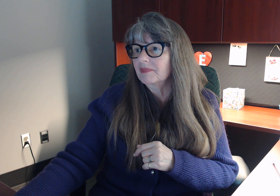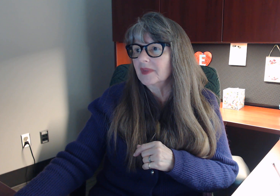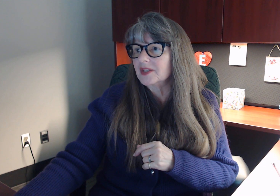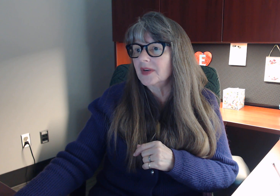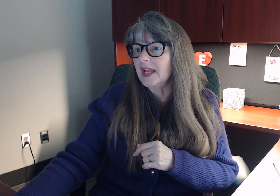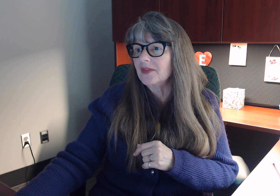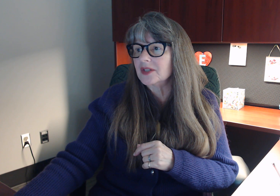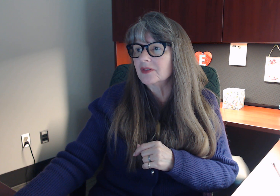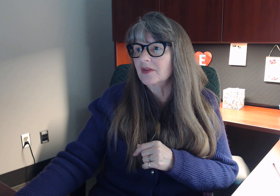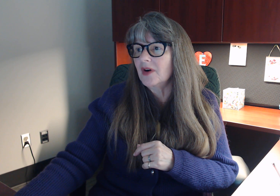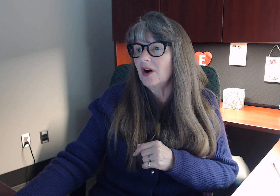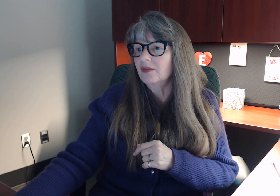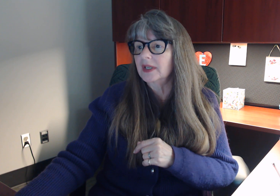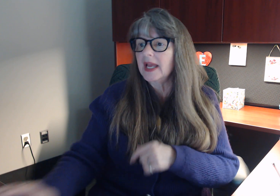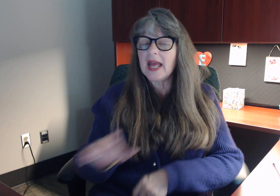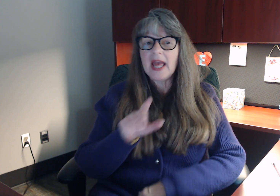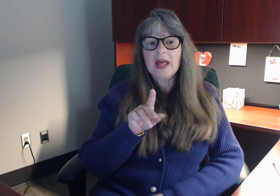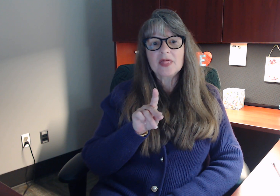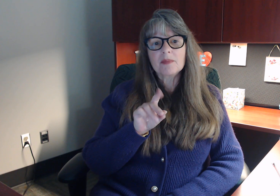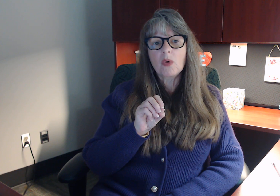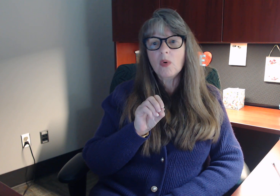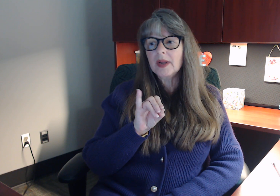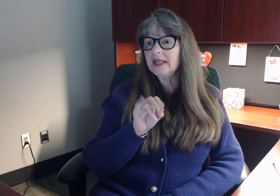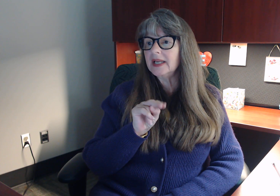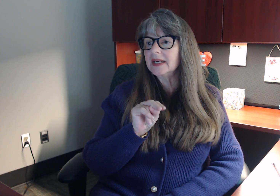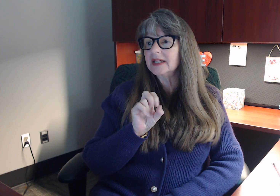so anyhow, things evolve. And the poinsettias.